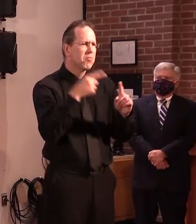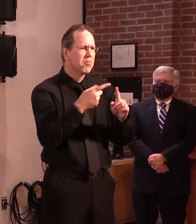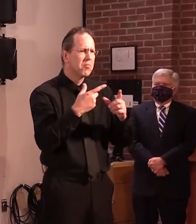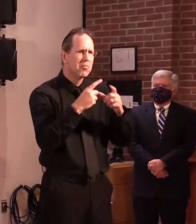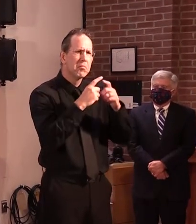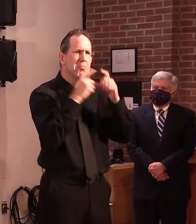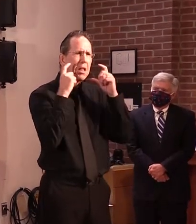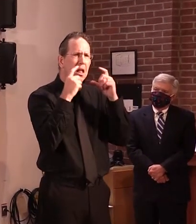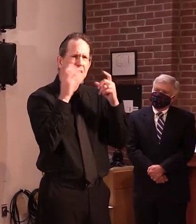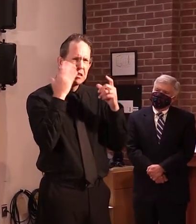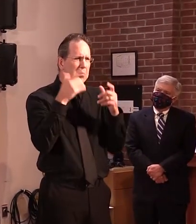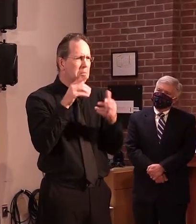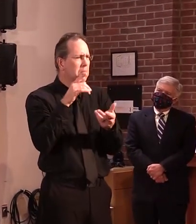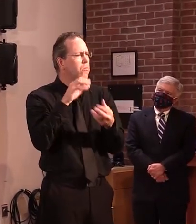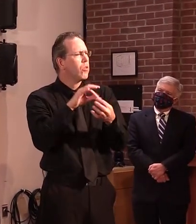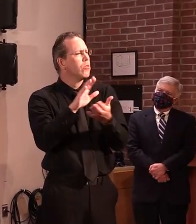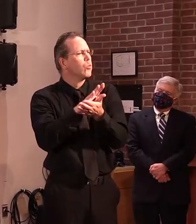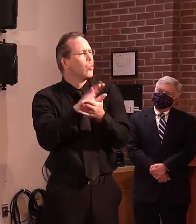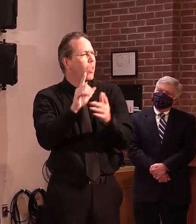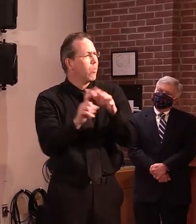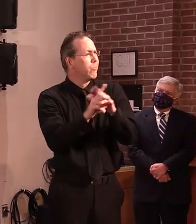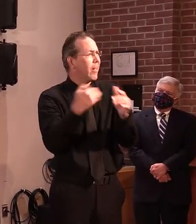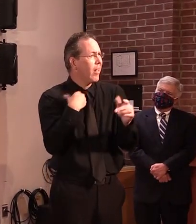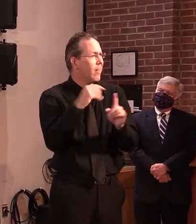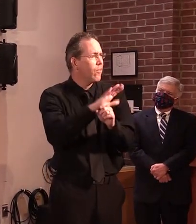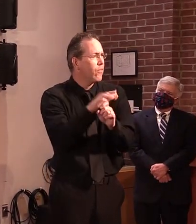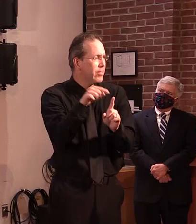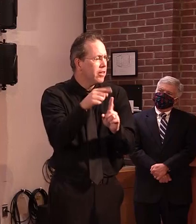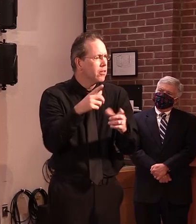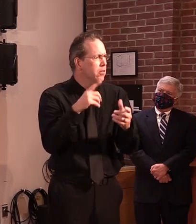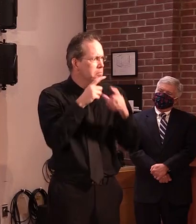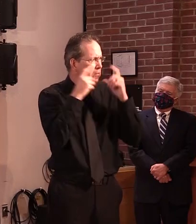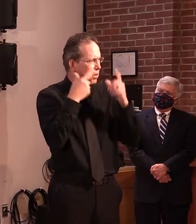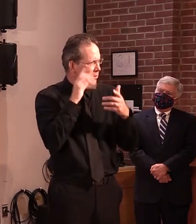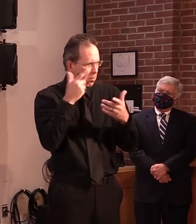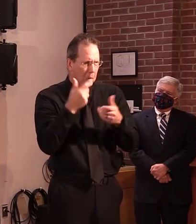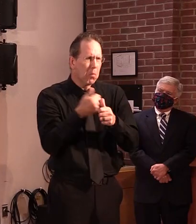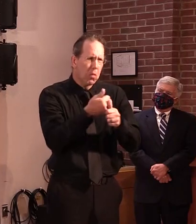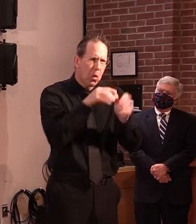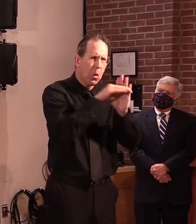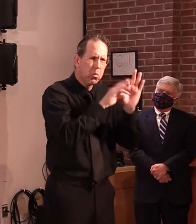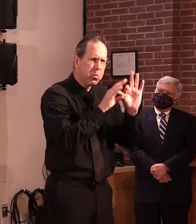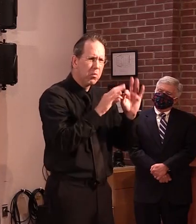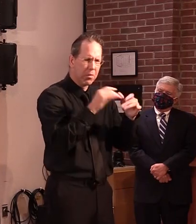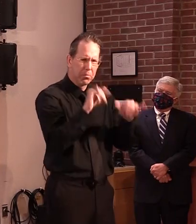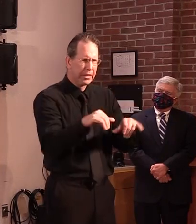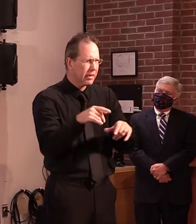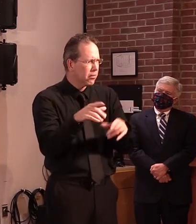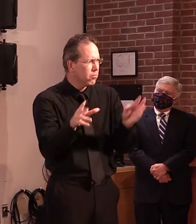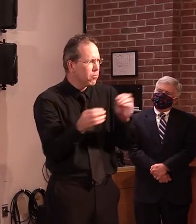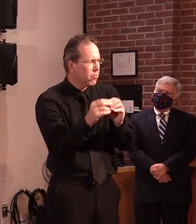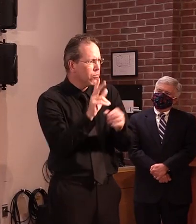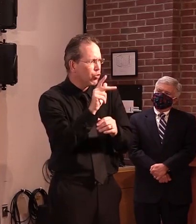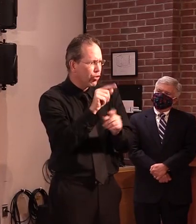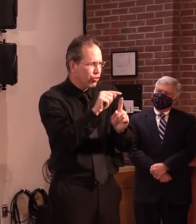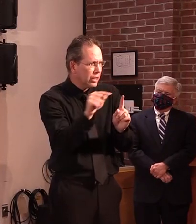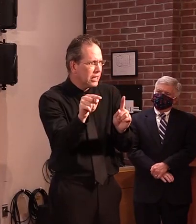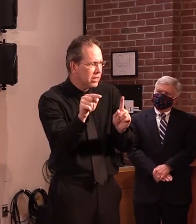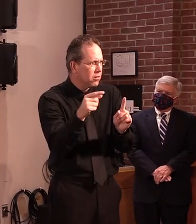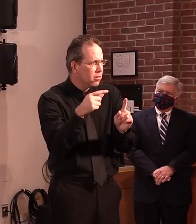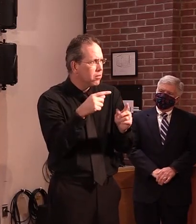Now, thanks for that question. I think, you know, when Dr. Fauci mentions not letting our guard